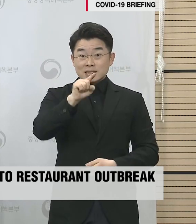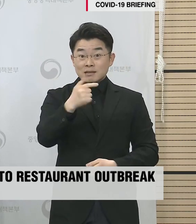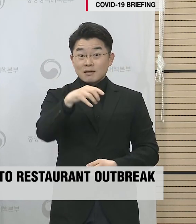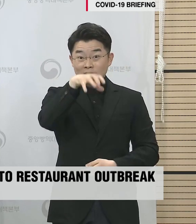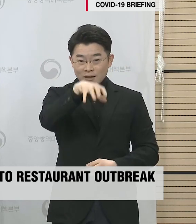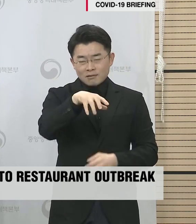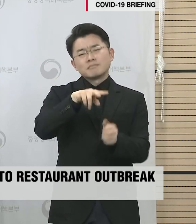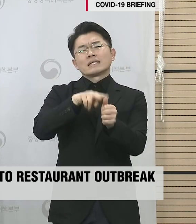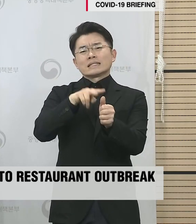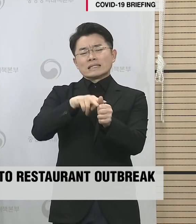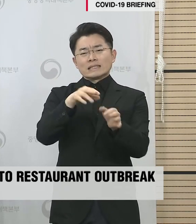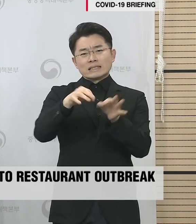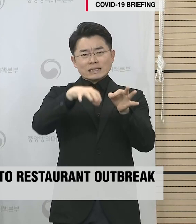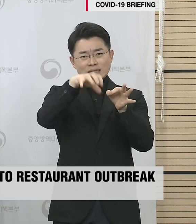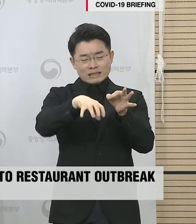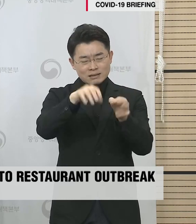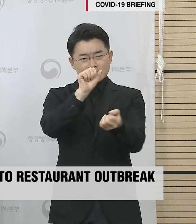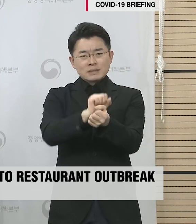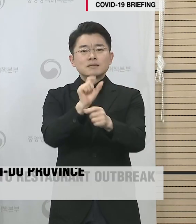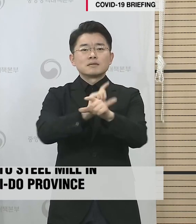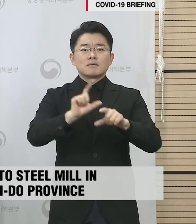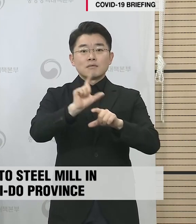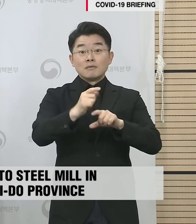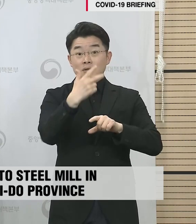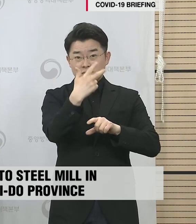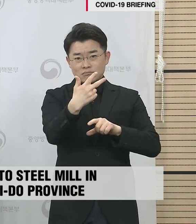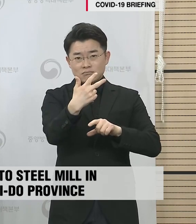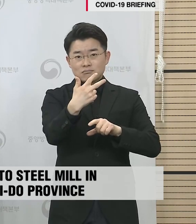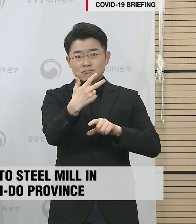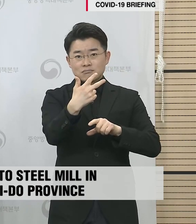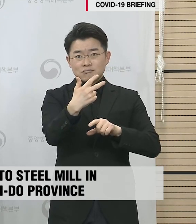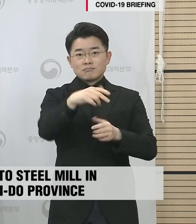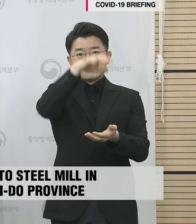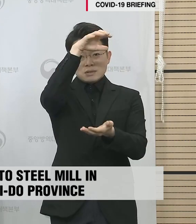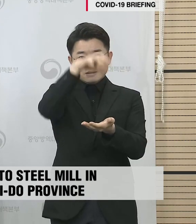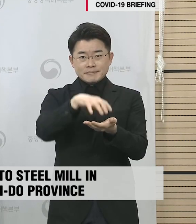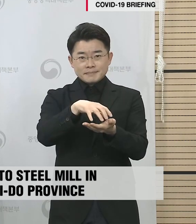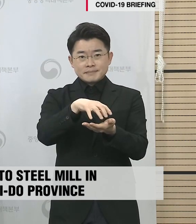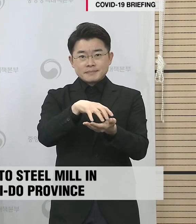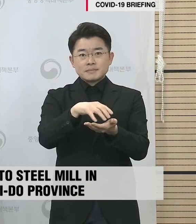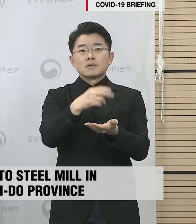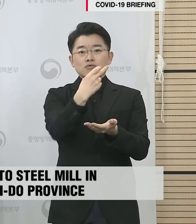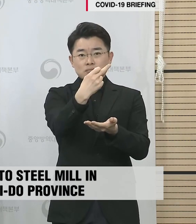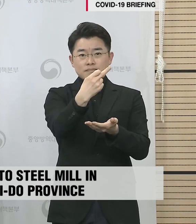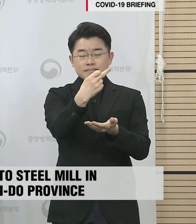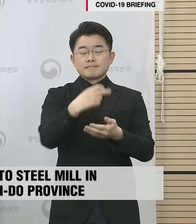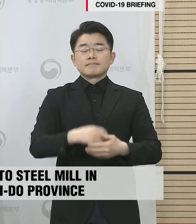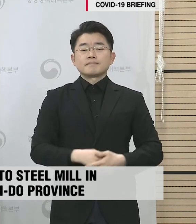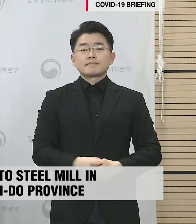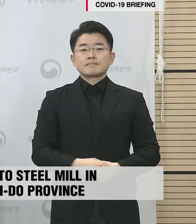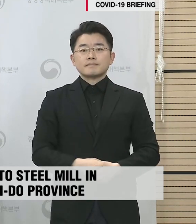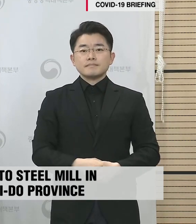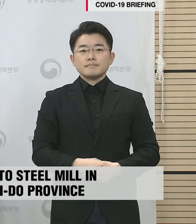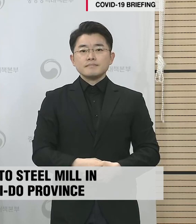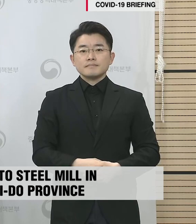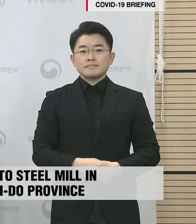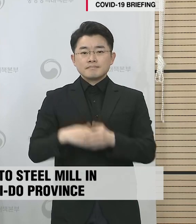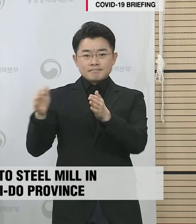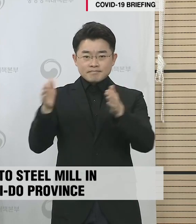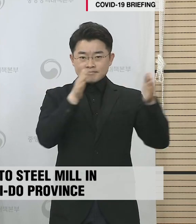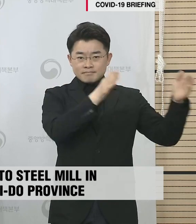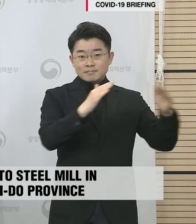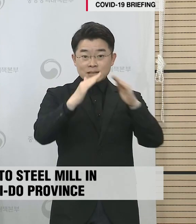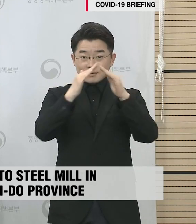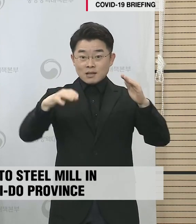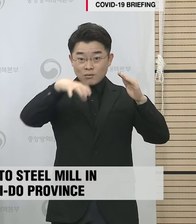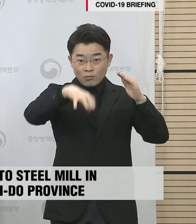date. And in Chungcheongbuk-do Province, Jincheon-gun County, in relation to a market, we have 12 cases